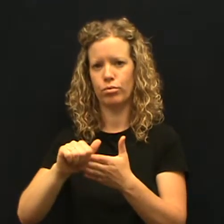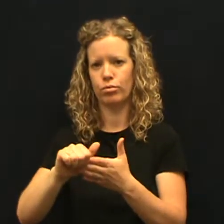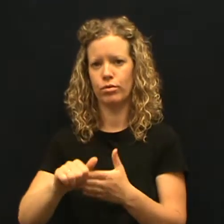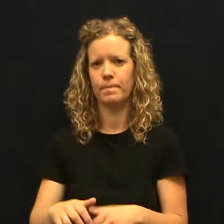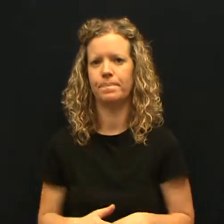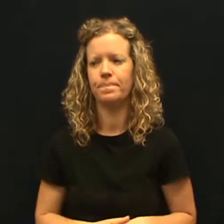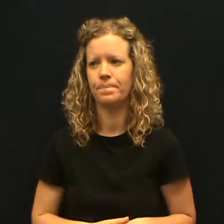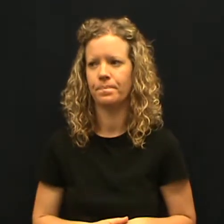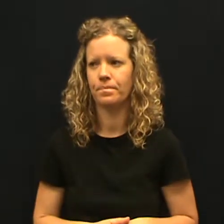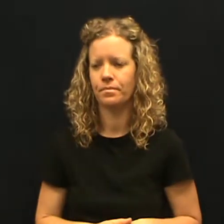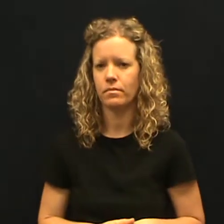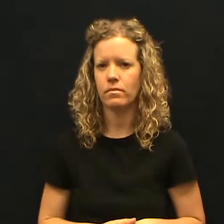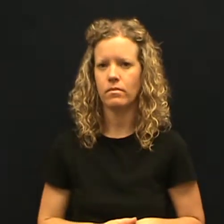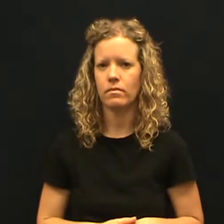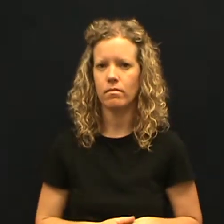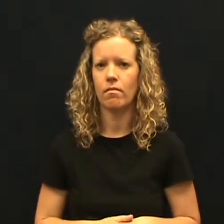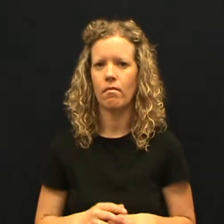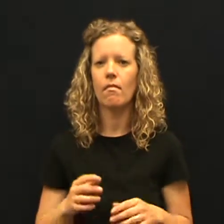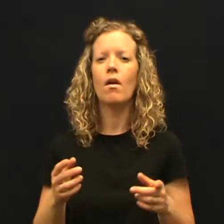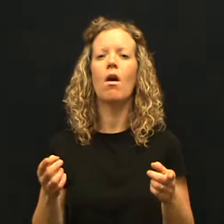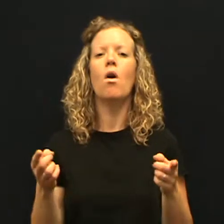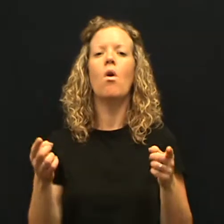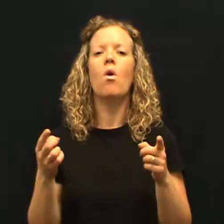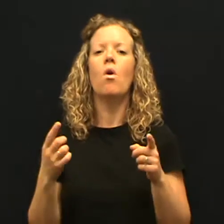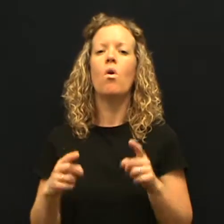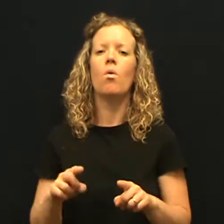So once that stock is